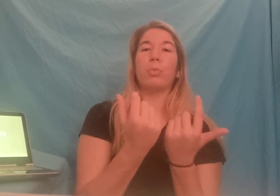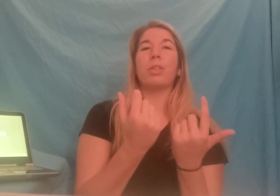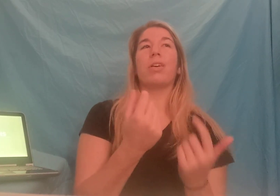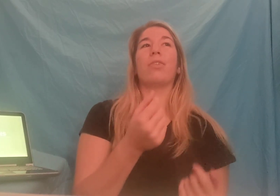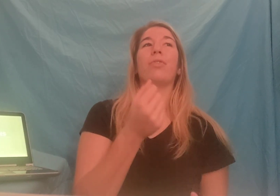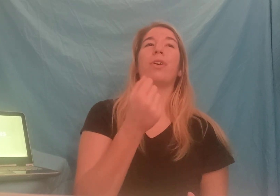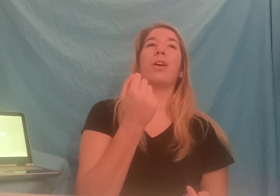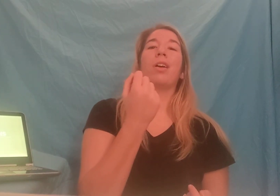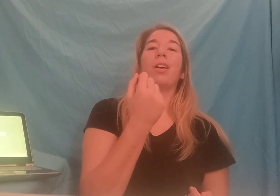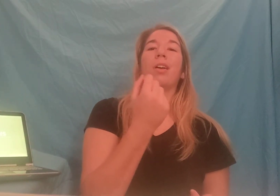groups of